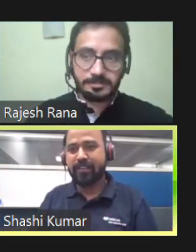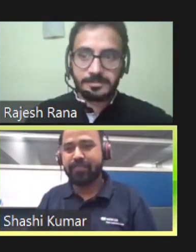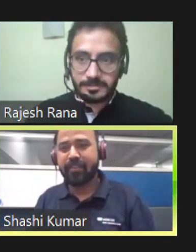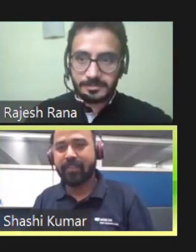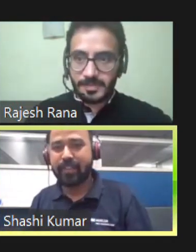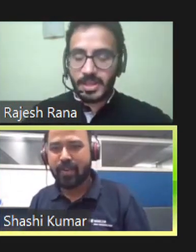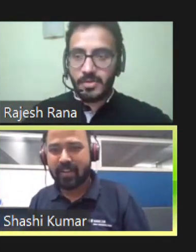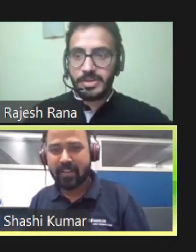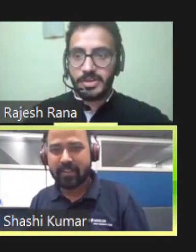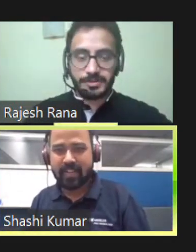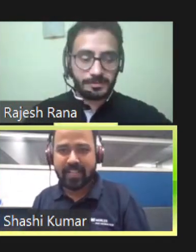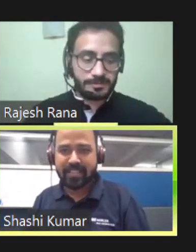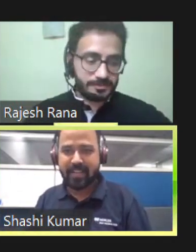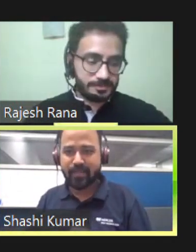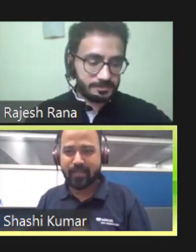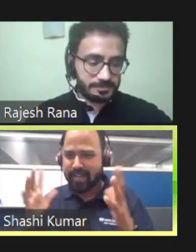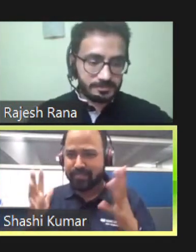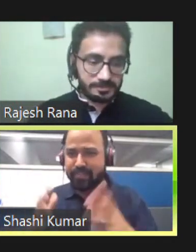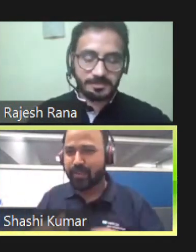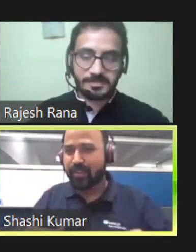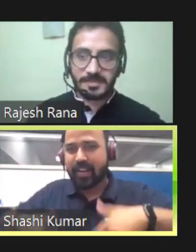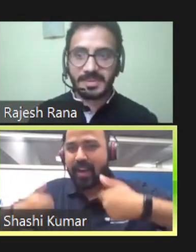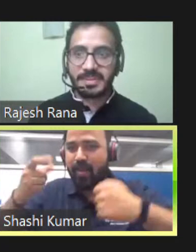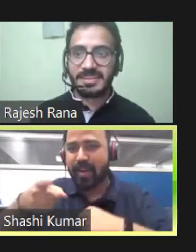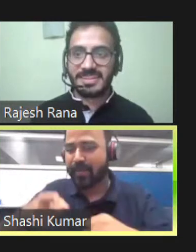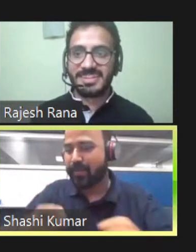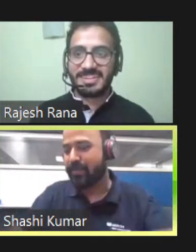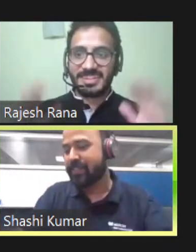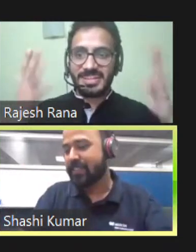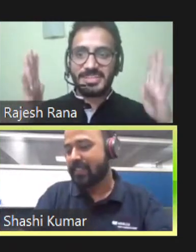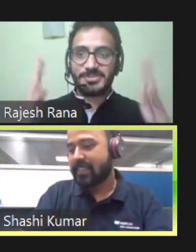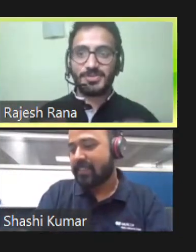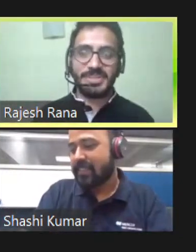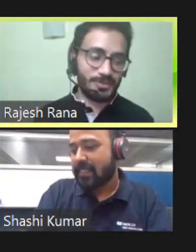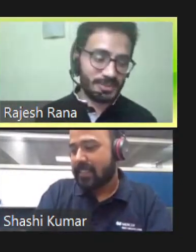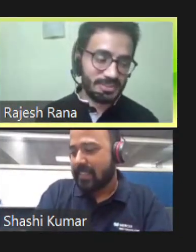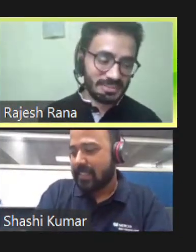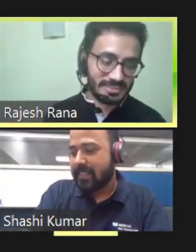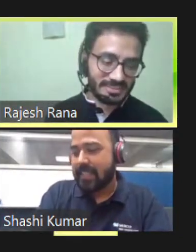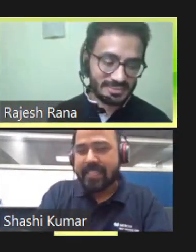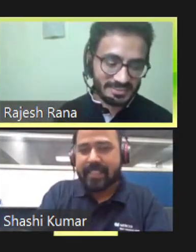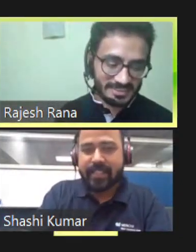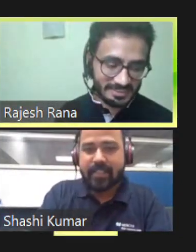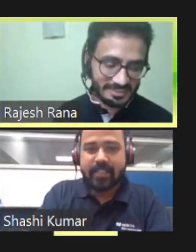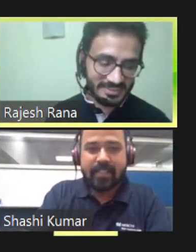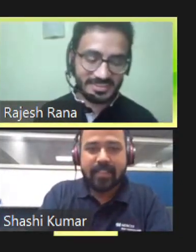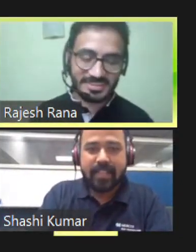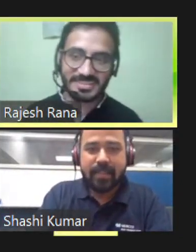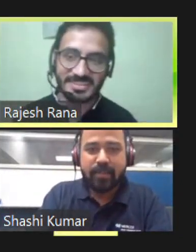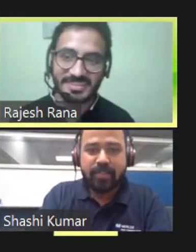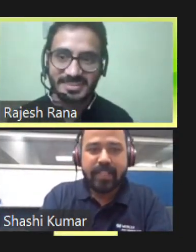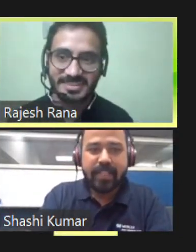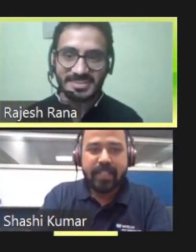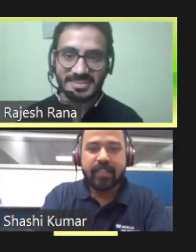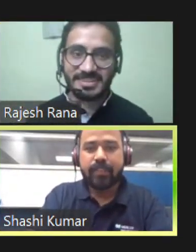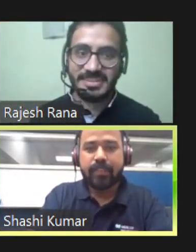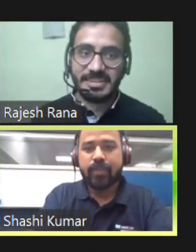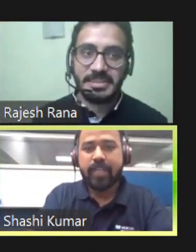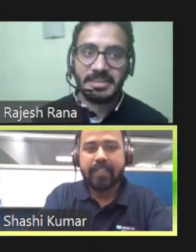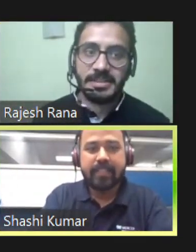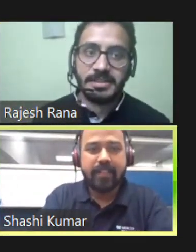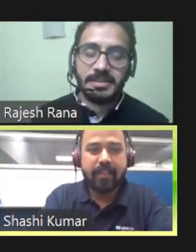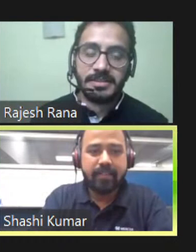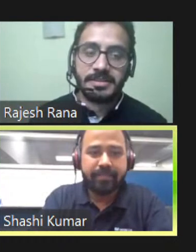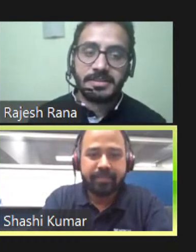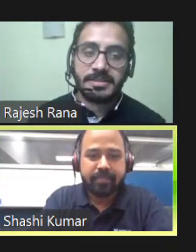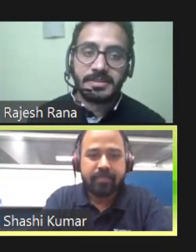you? Wonderful. You guys are wonderful. How are you? It's wonderful. Yes. Let's move ahead. So,